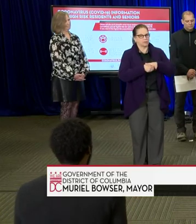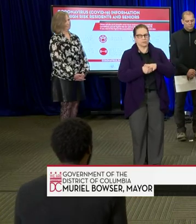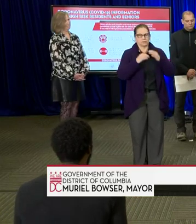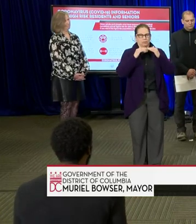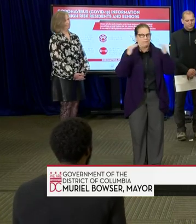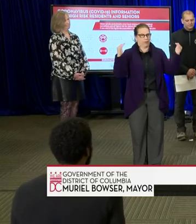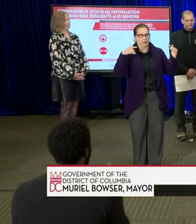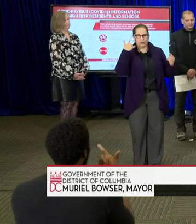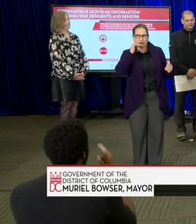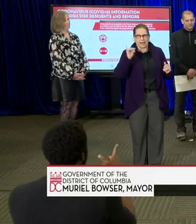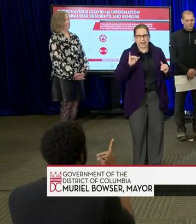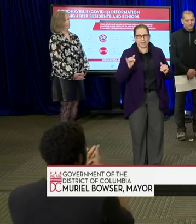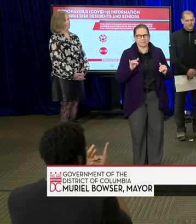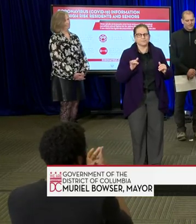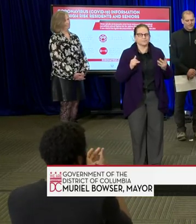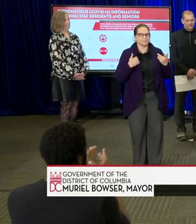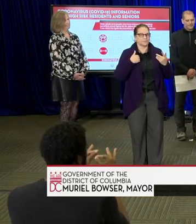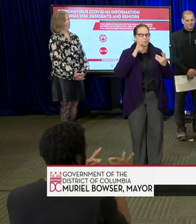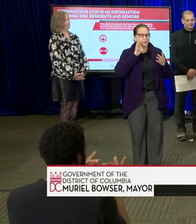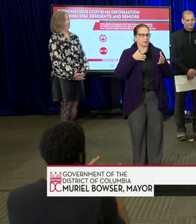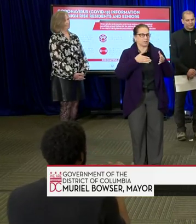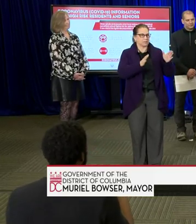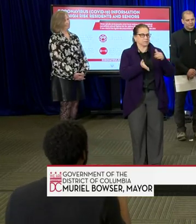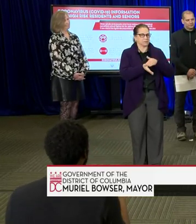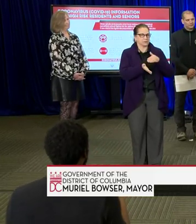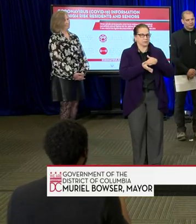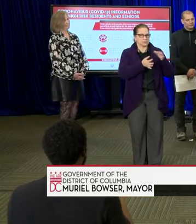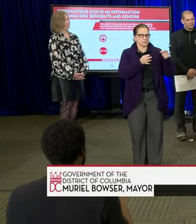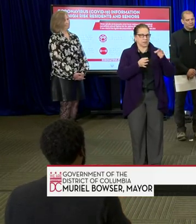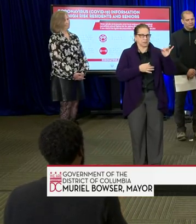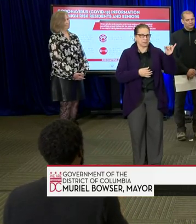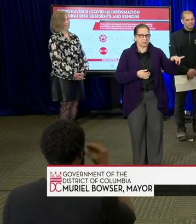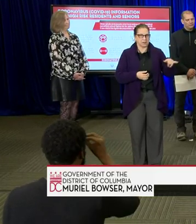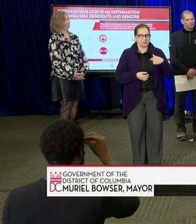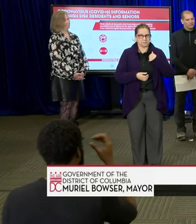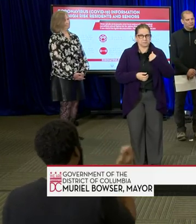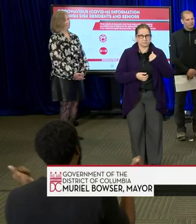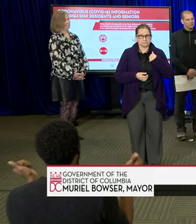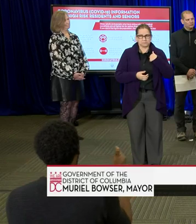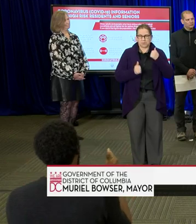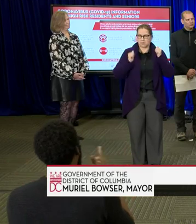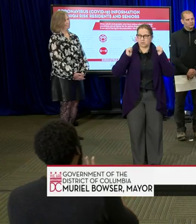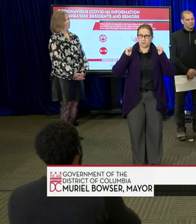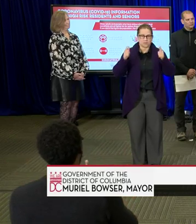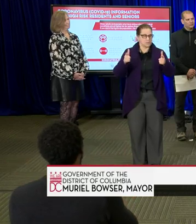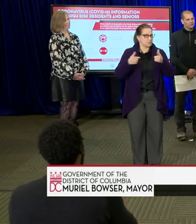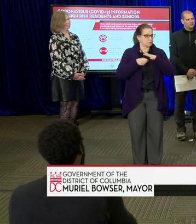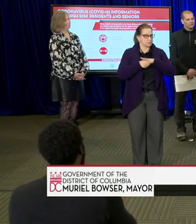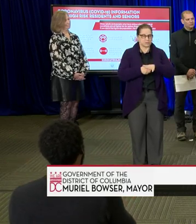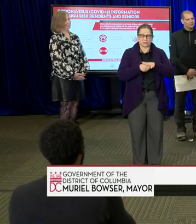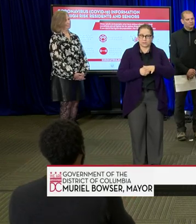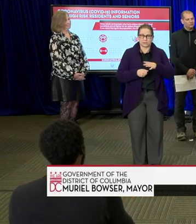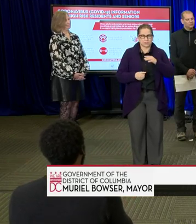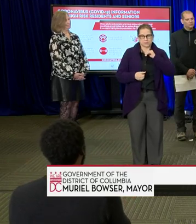Nesbitt to respond to that. But I think everybody is stressed. I think that the